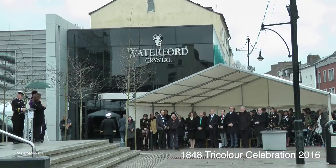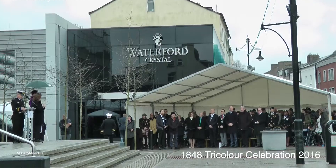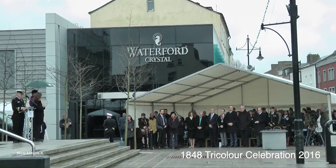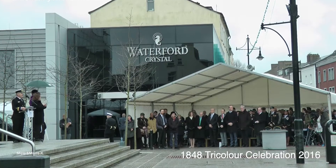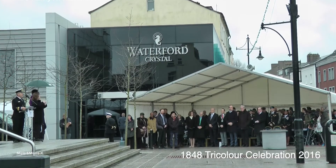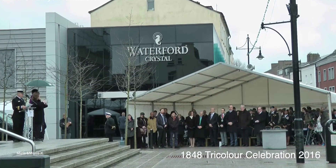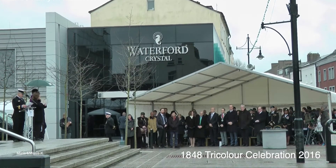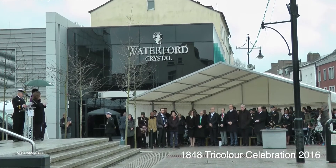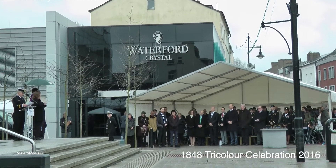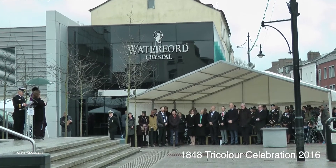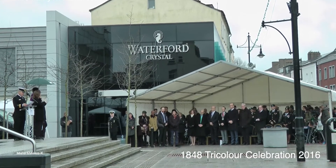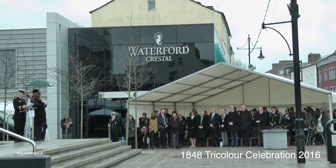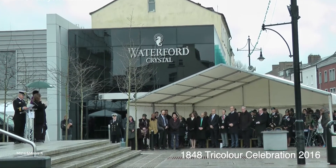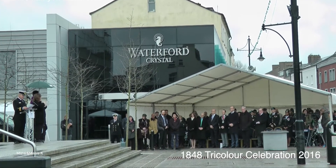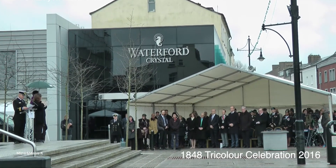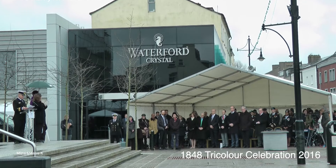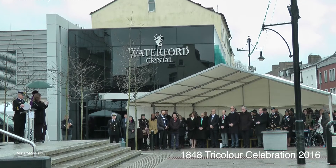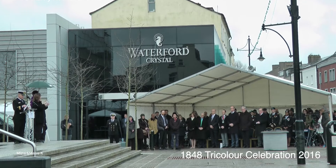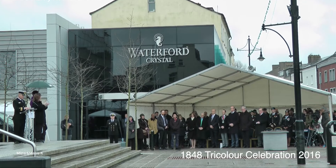be a good ceremony.